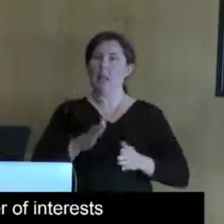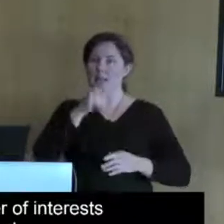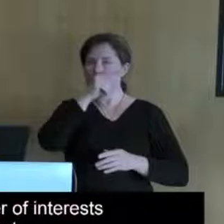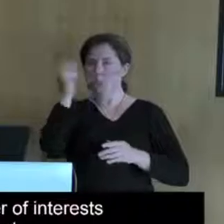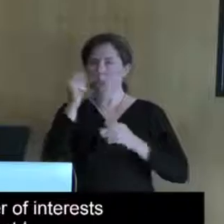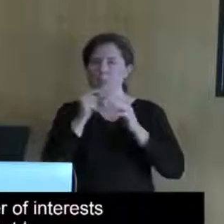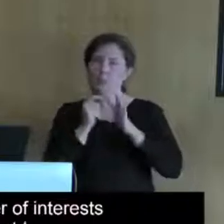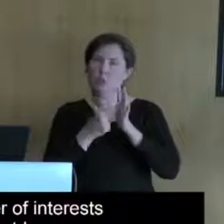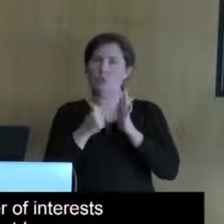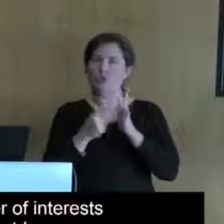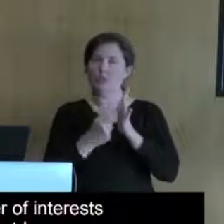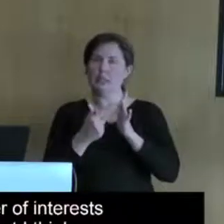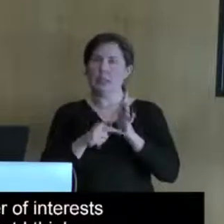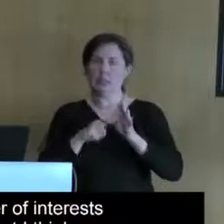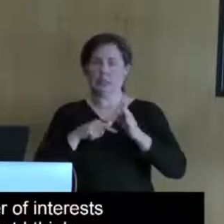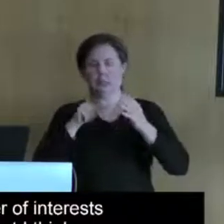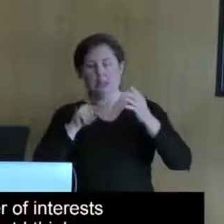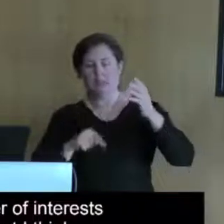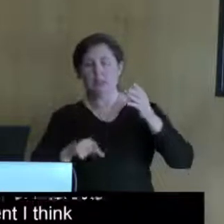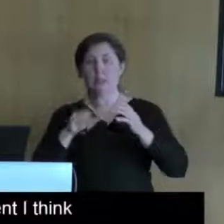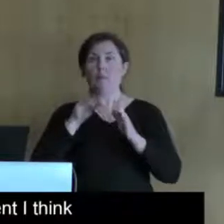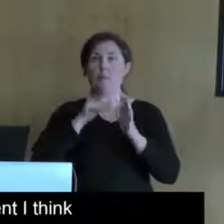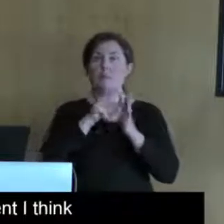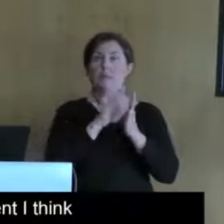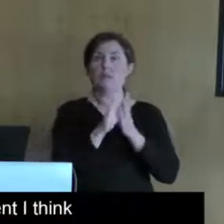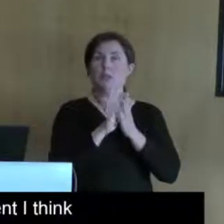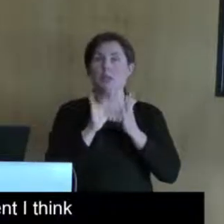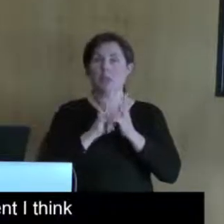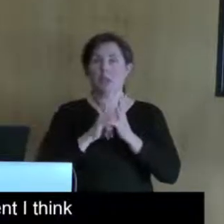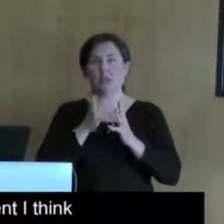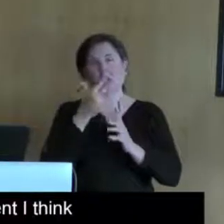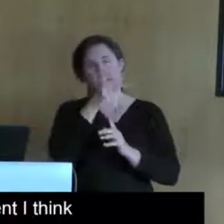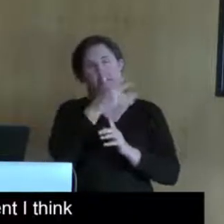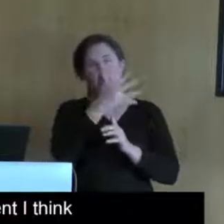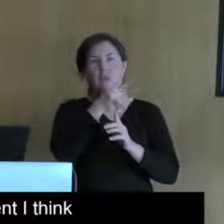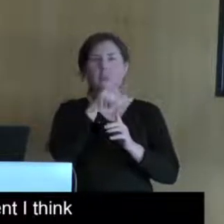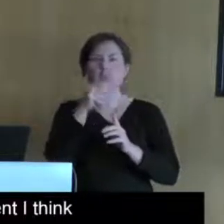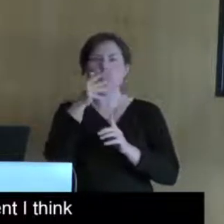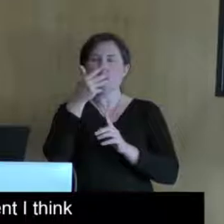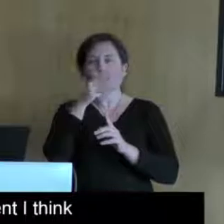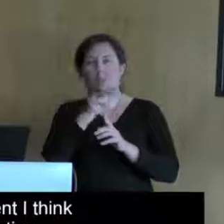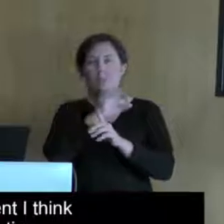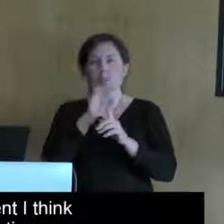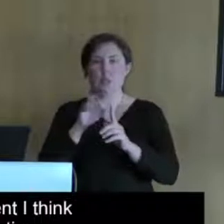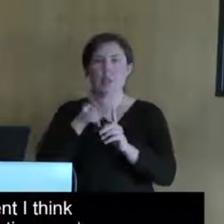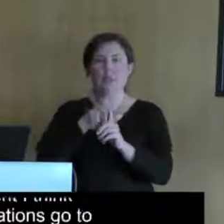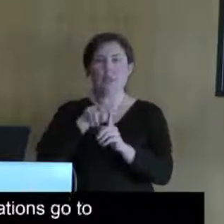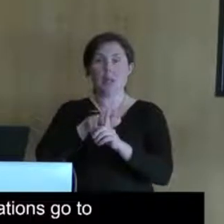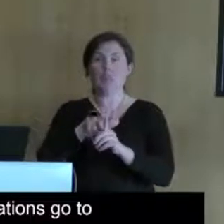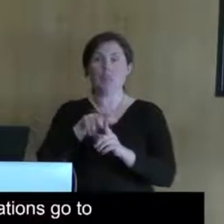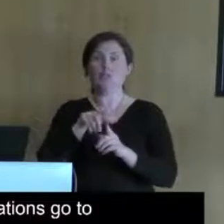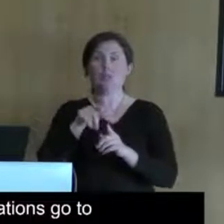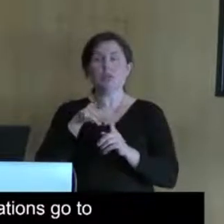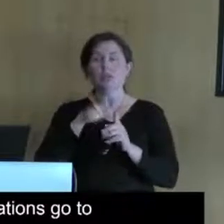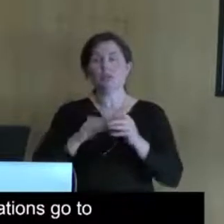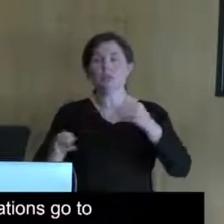is made up of allocations to people from priority, but also to people from the register of interest who have less